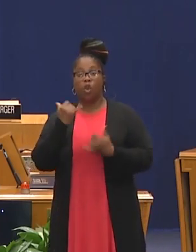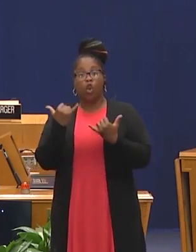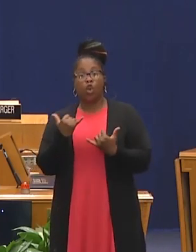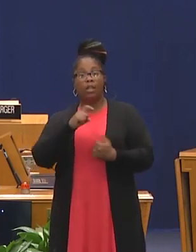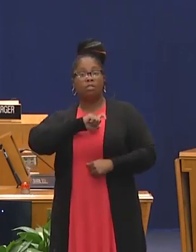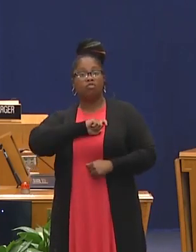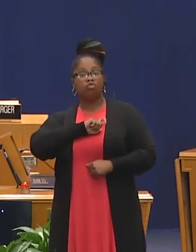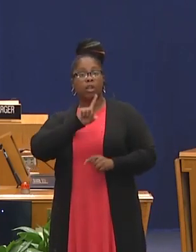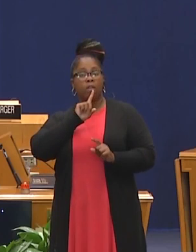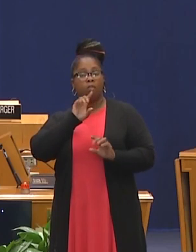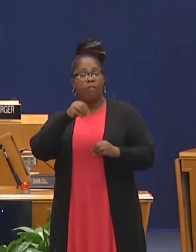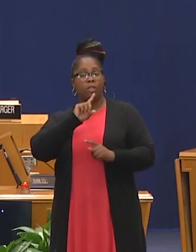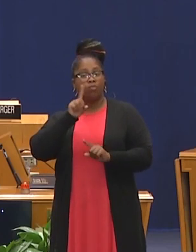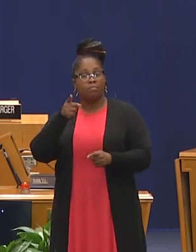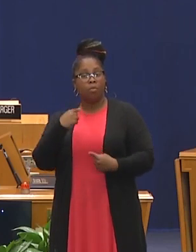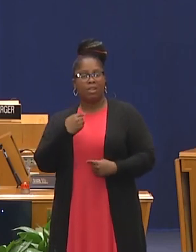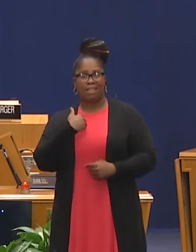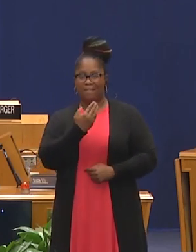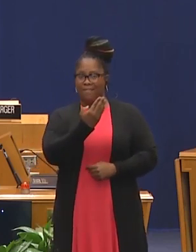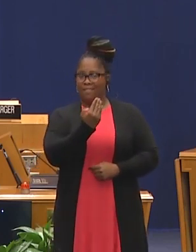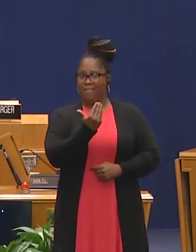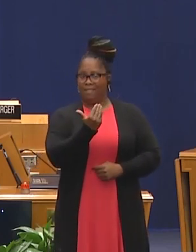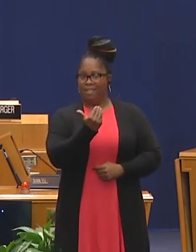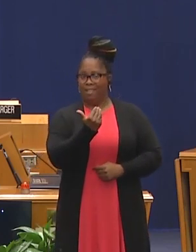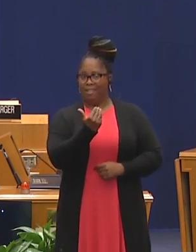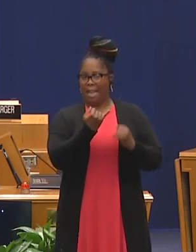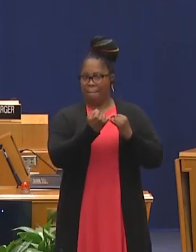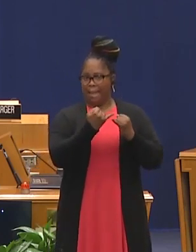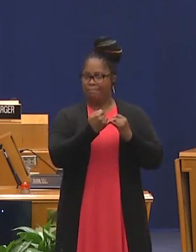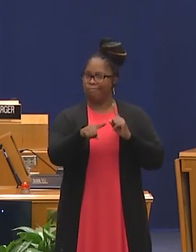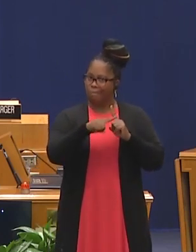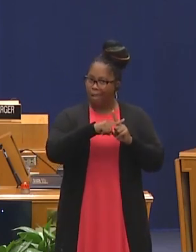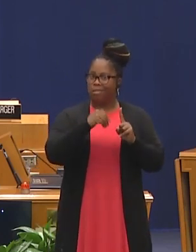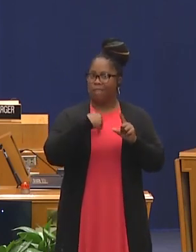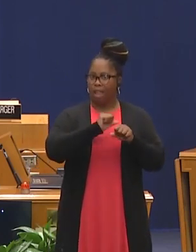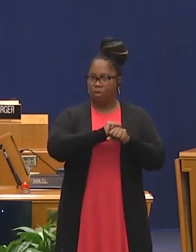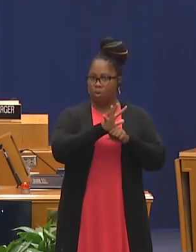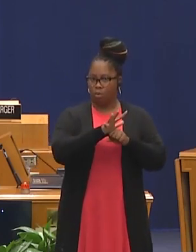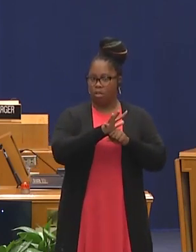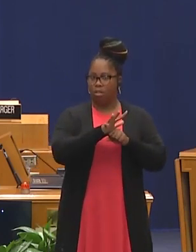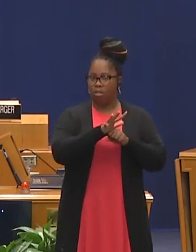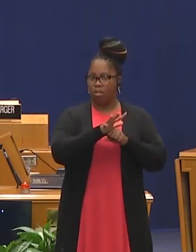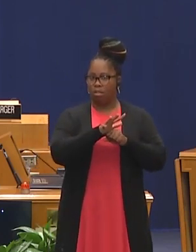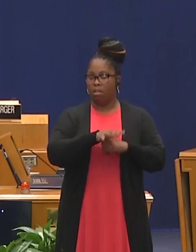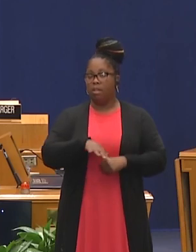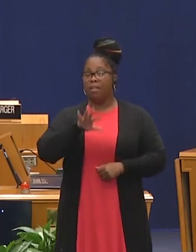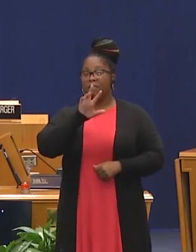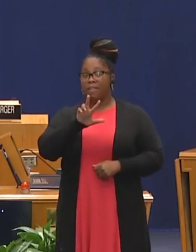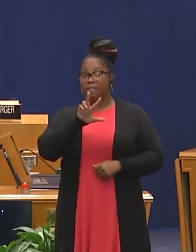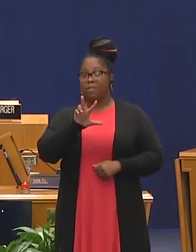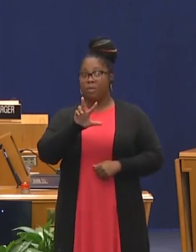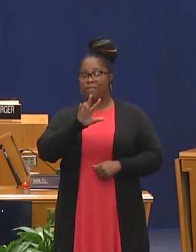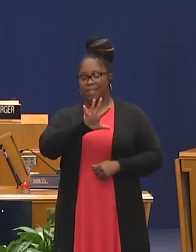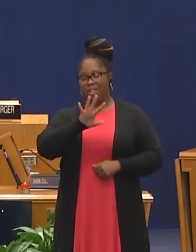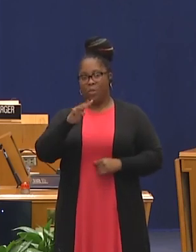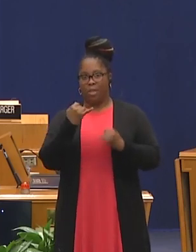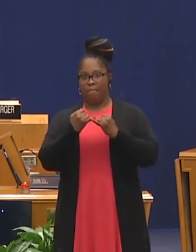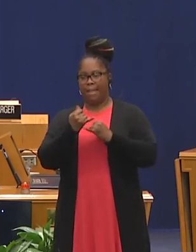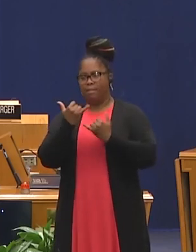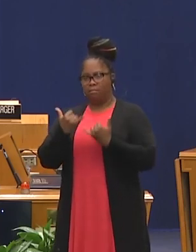is reporting that there are 15 inmates that have tested positive. There are 53 inmates that are in isolation,